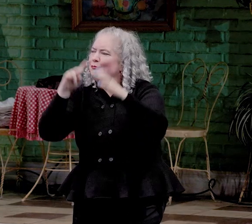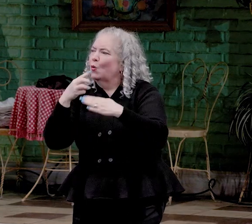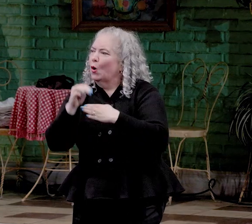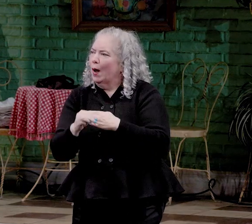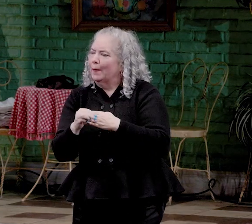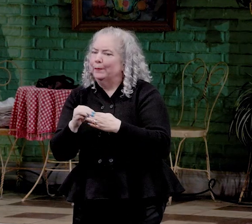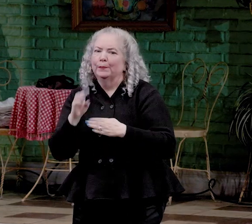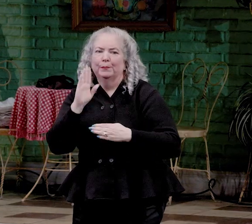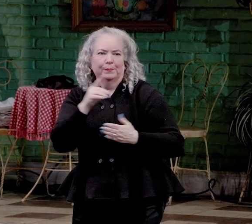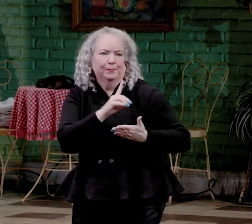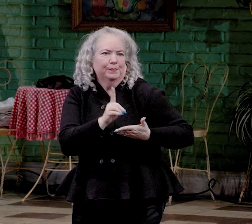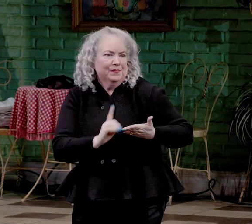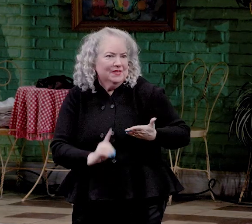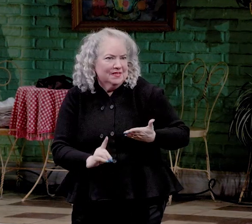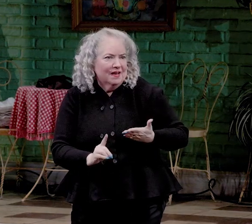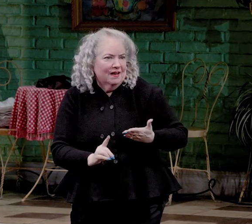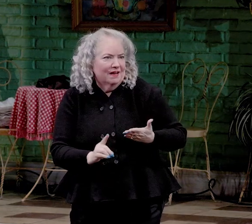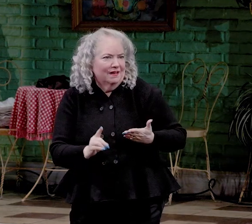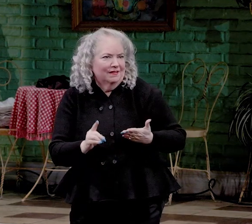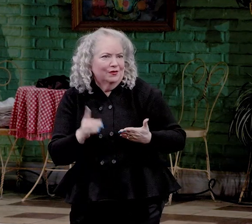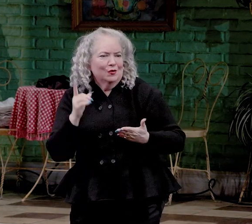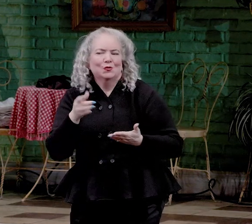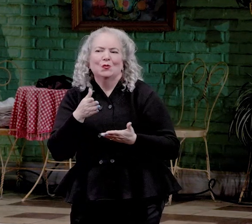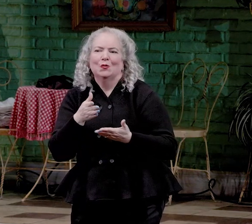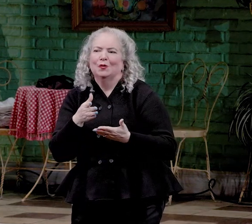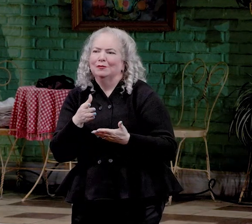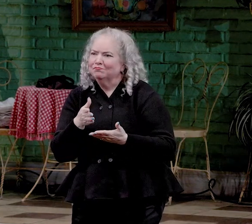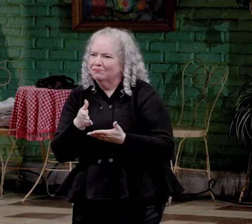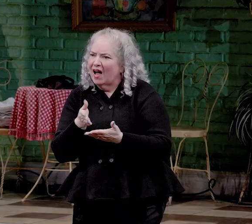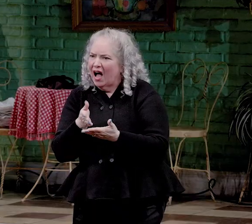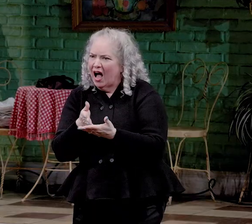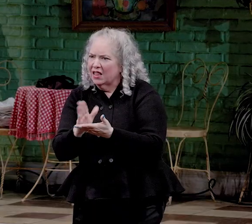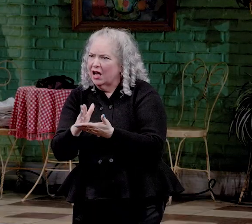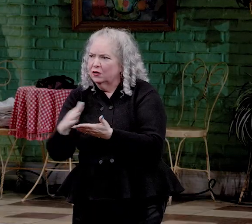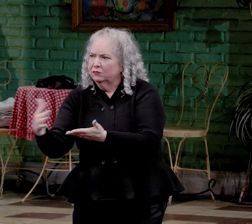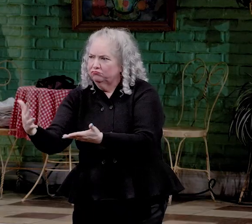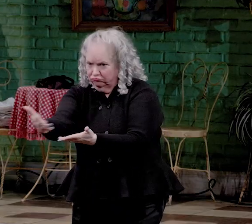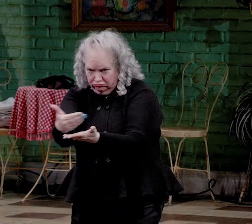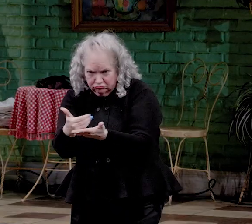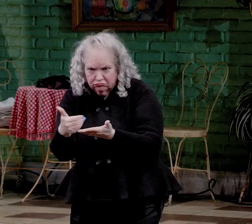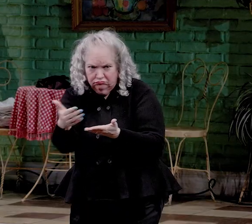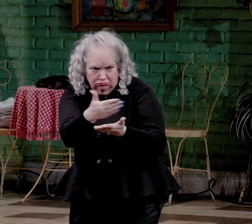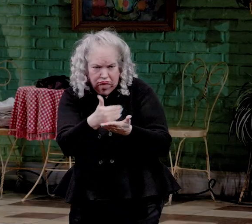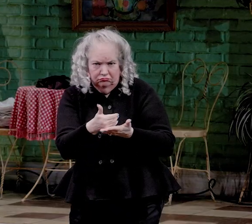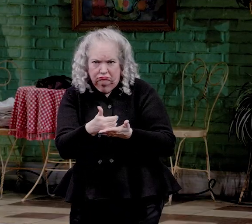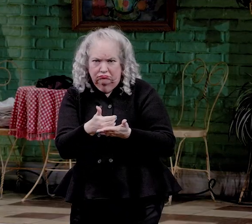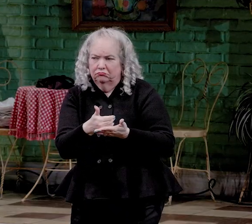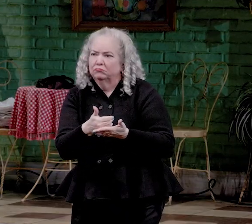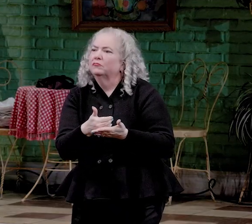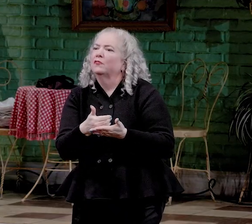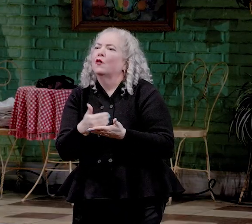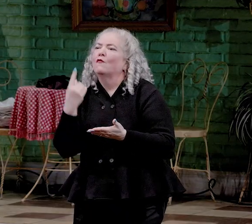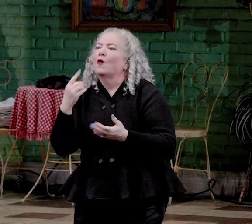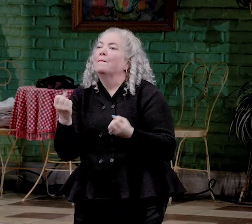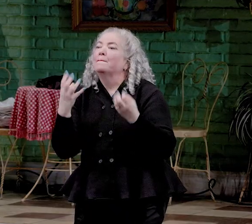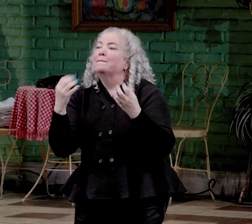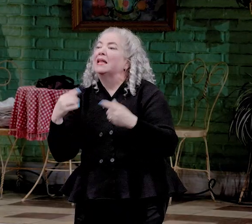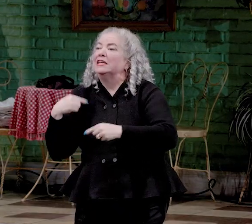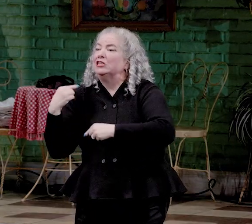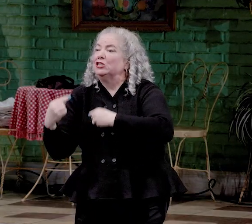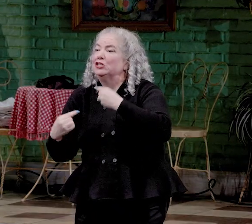going to be designed to be inclusive at